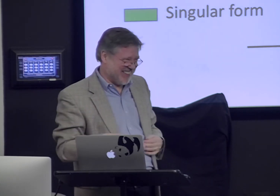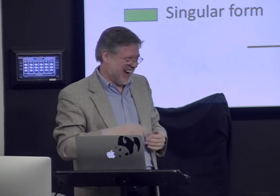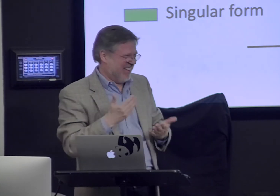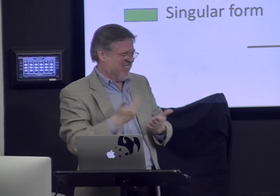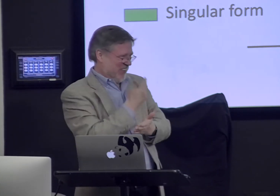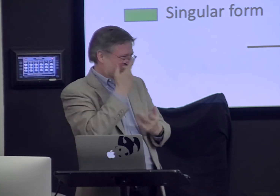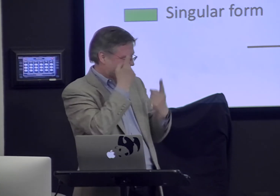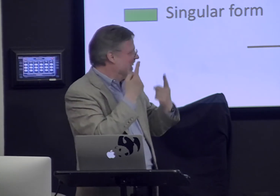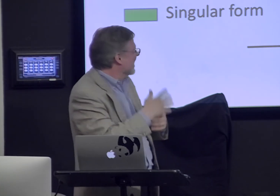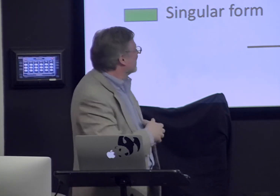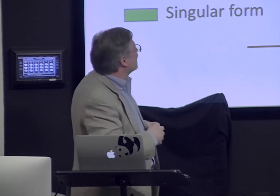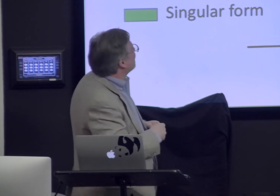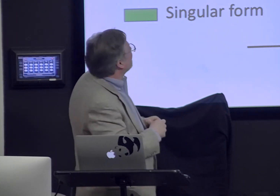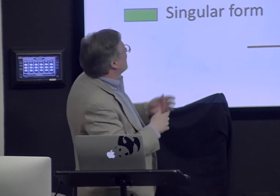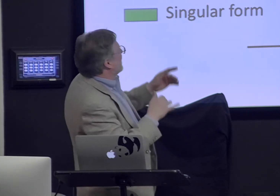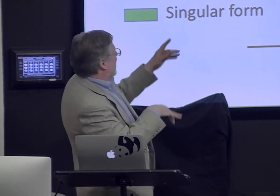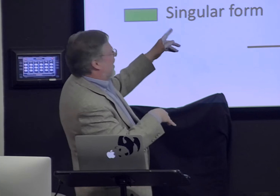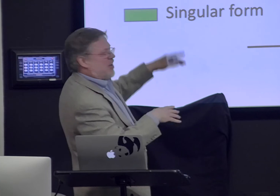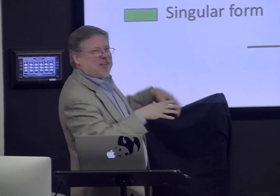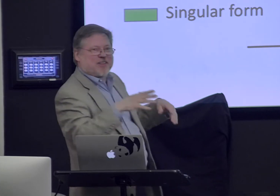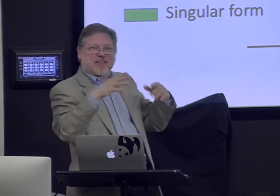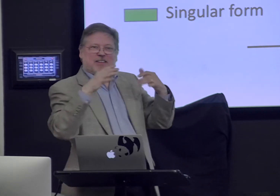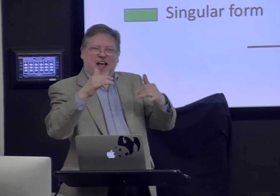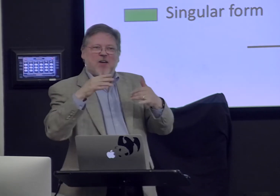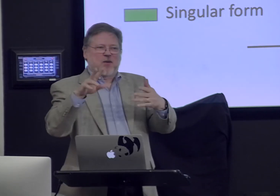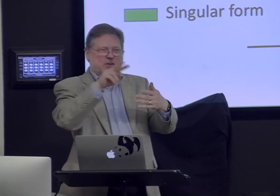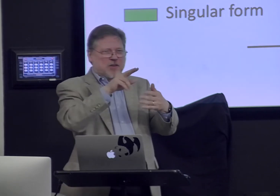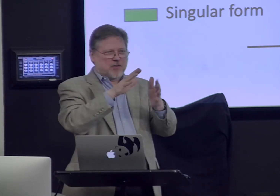still today. We just have new ways of understanding them.